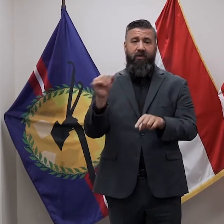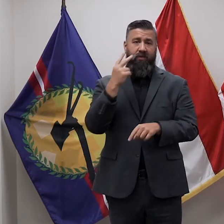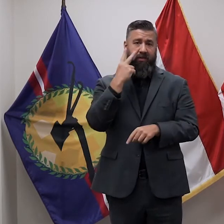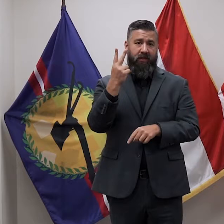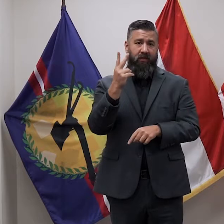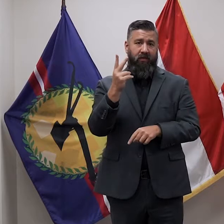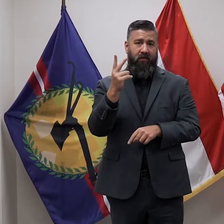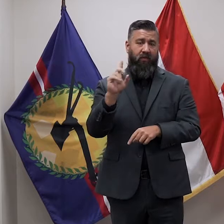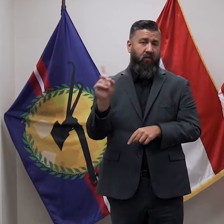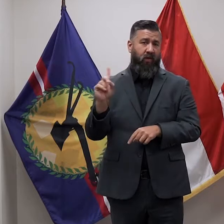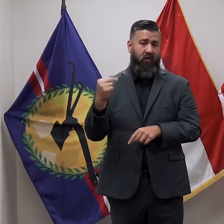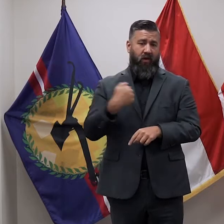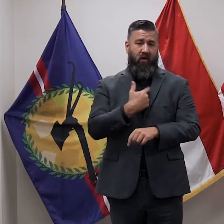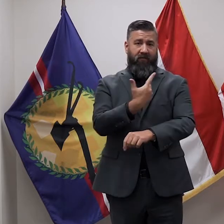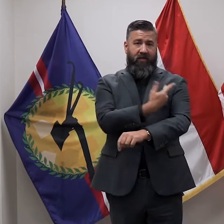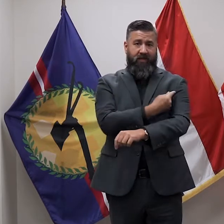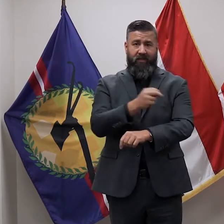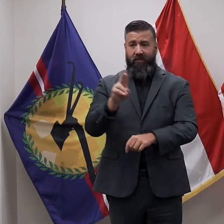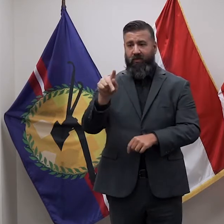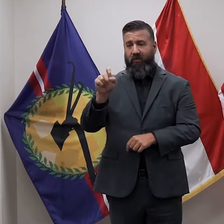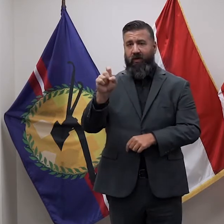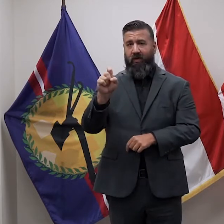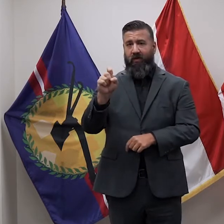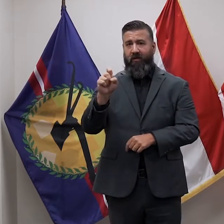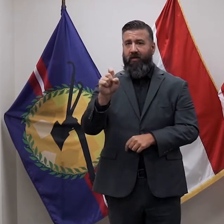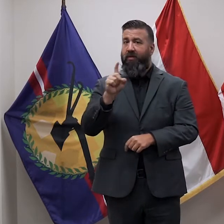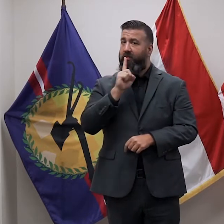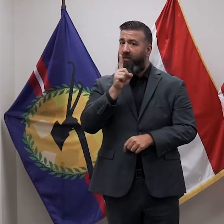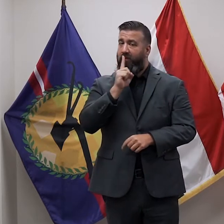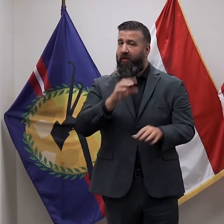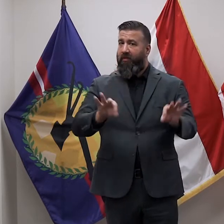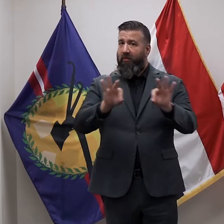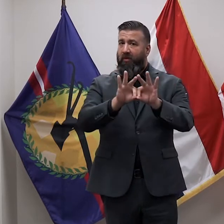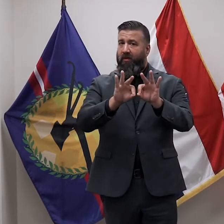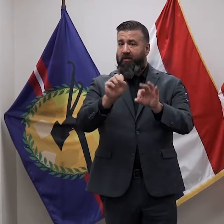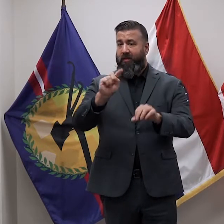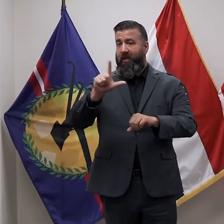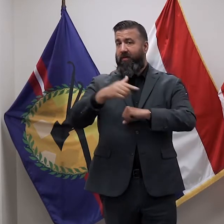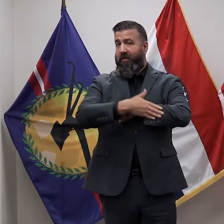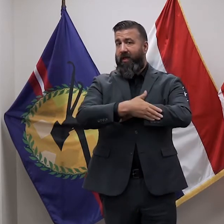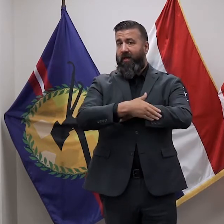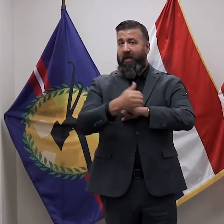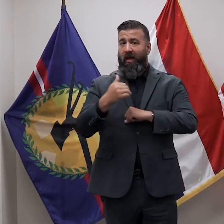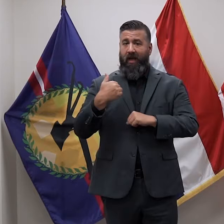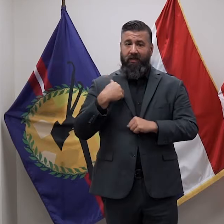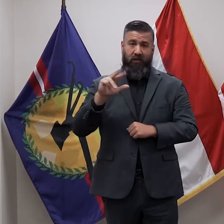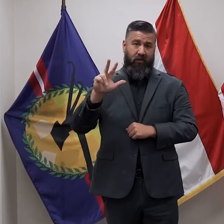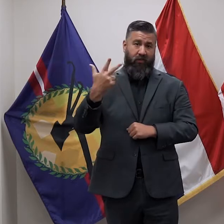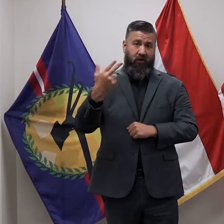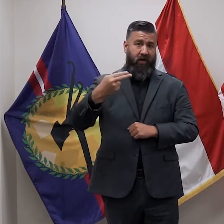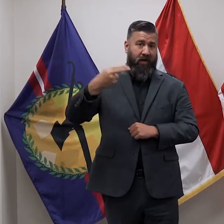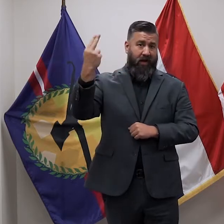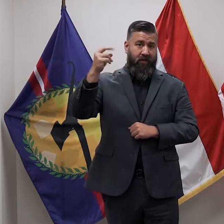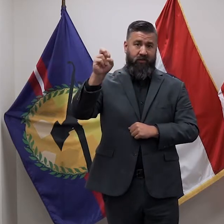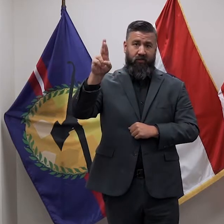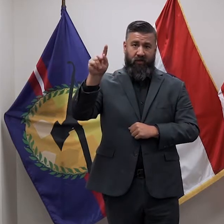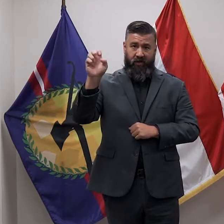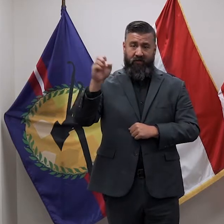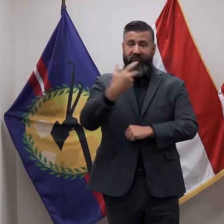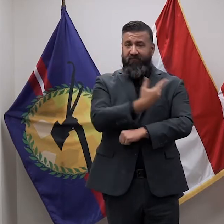is where we are in terms of vaccination. Now, this is incredibly important. St. Louis County does have the third highest vaccination rate in Missouri.